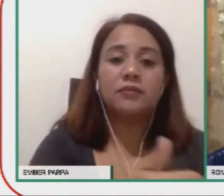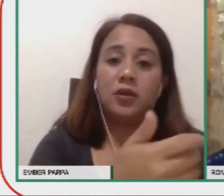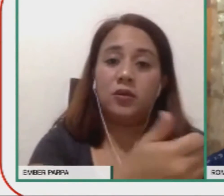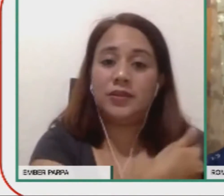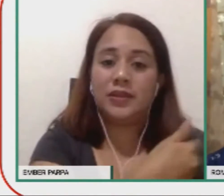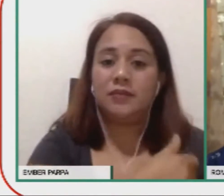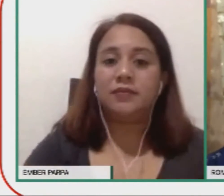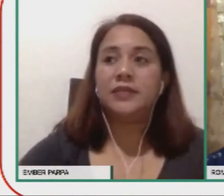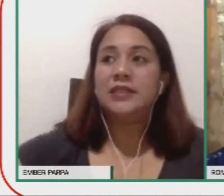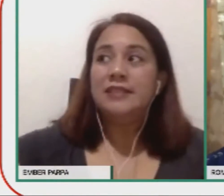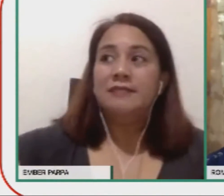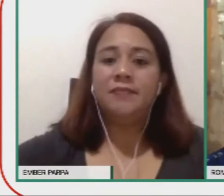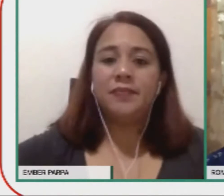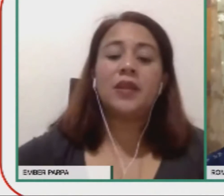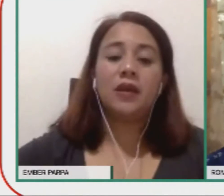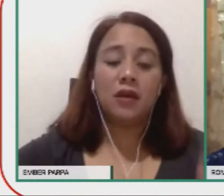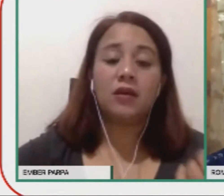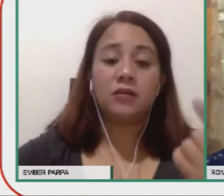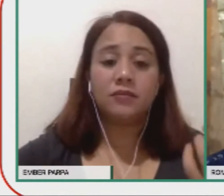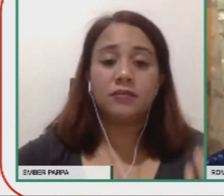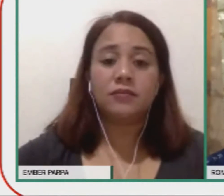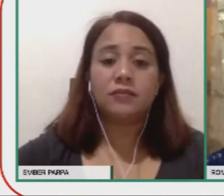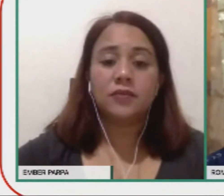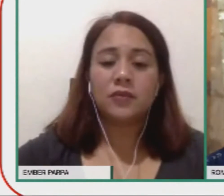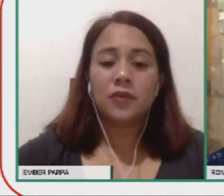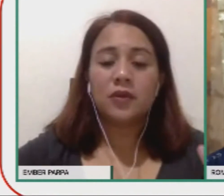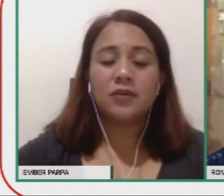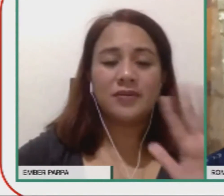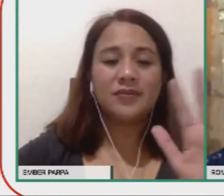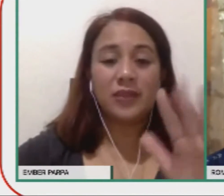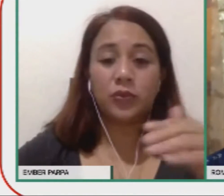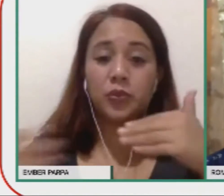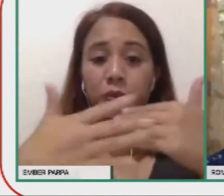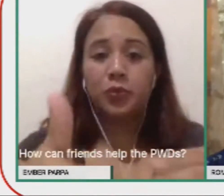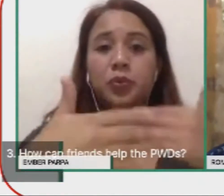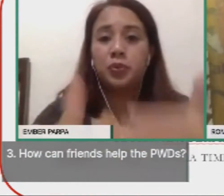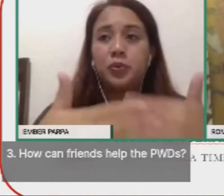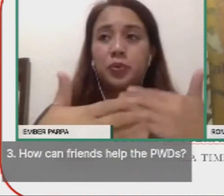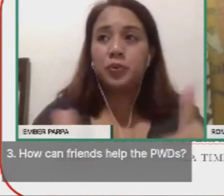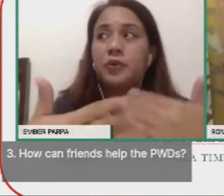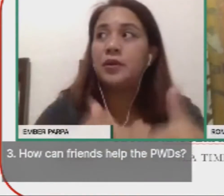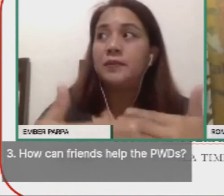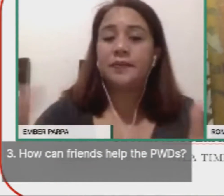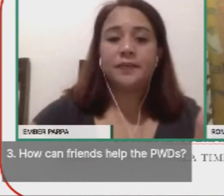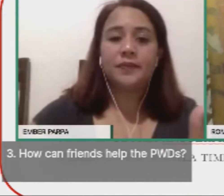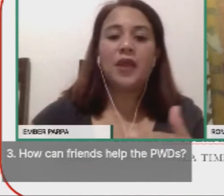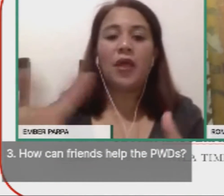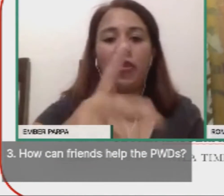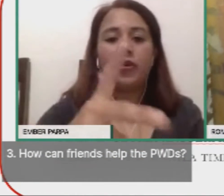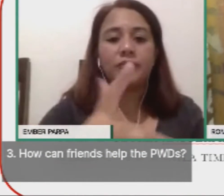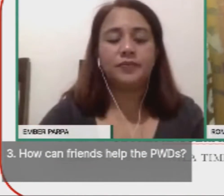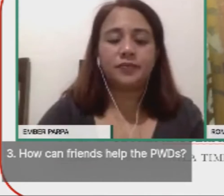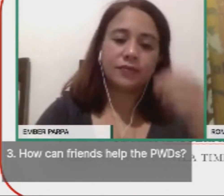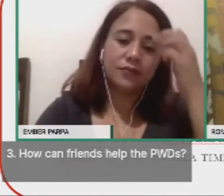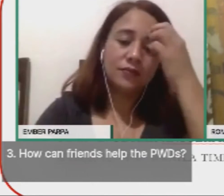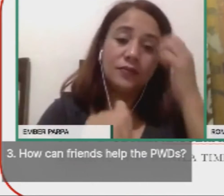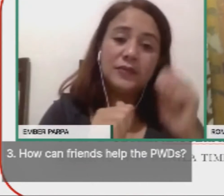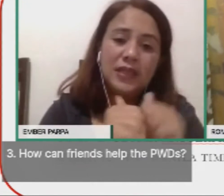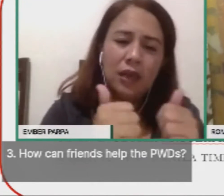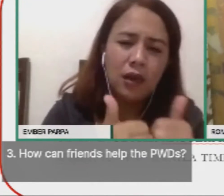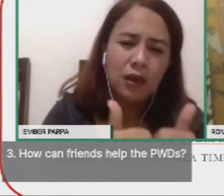Okay? So, proceed tayo, Ember, to the third. Ito, how can